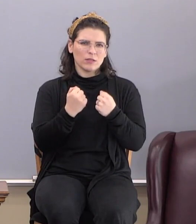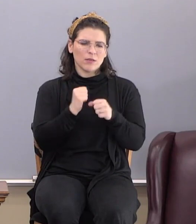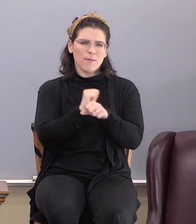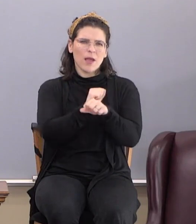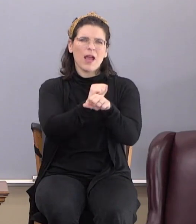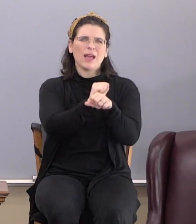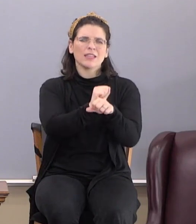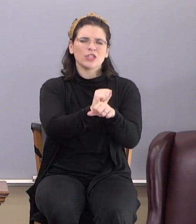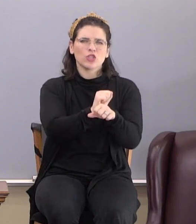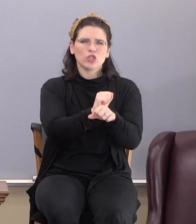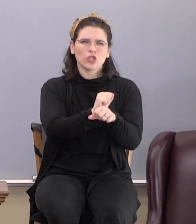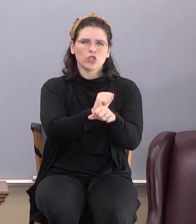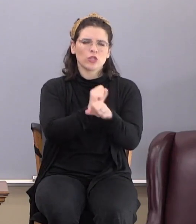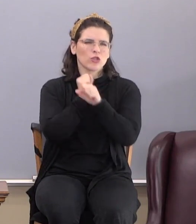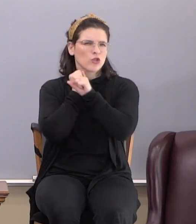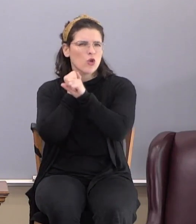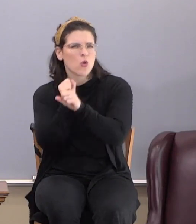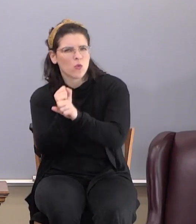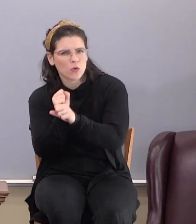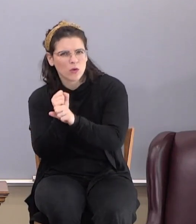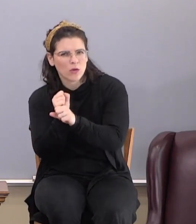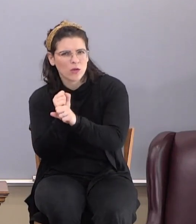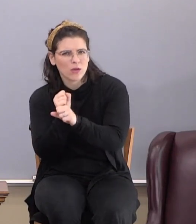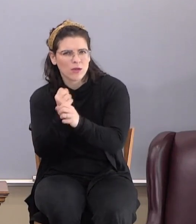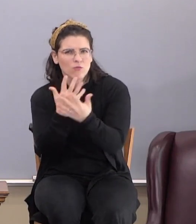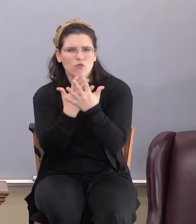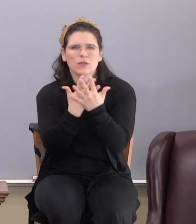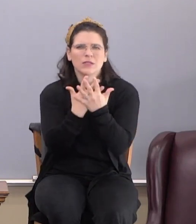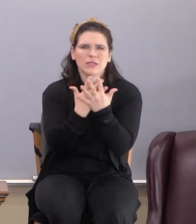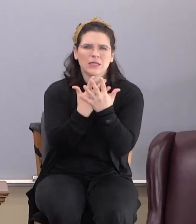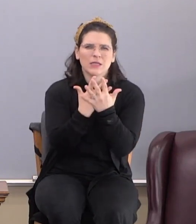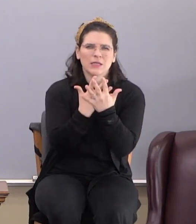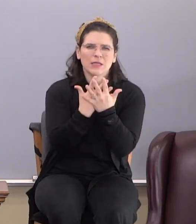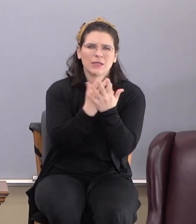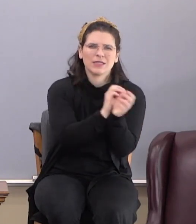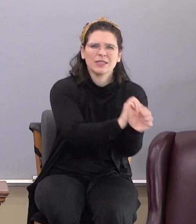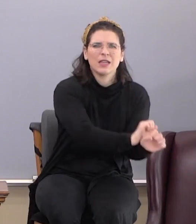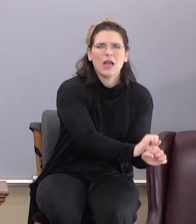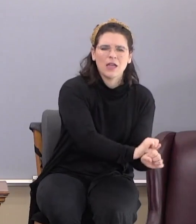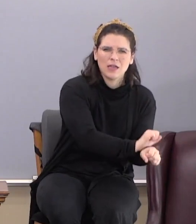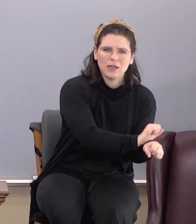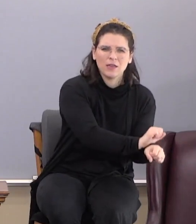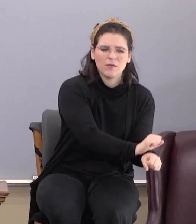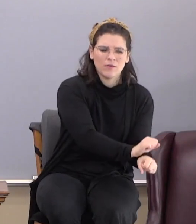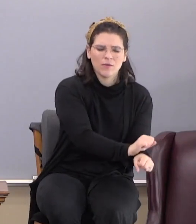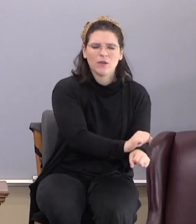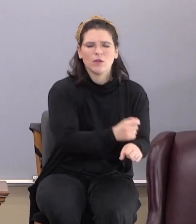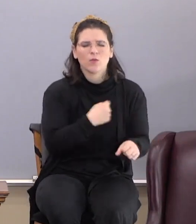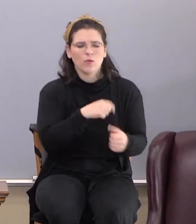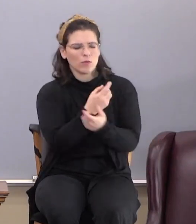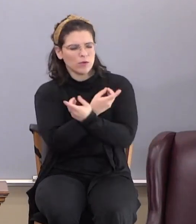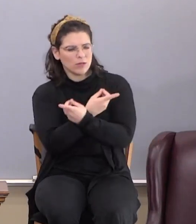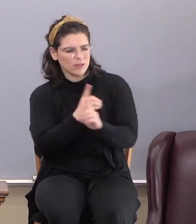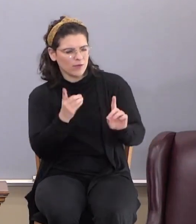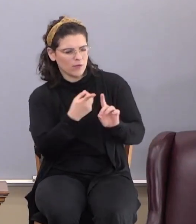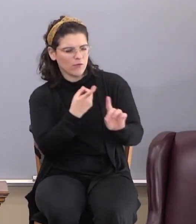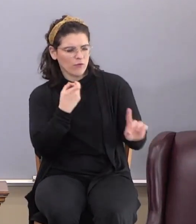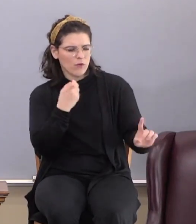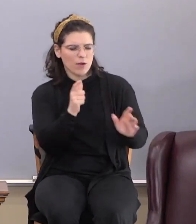Bondage. The yoke. Imprisonment. Slave. We were delivered from the